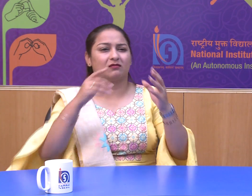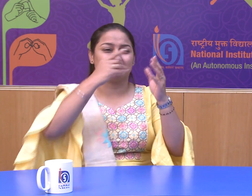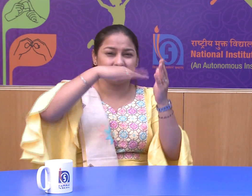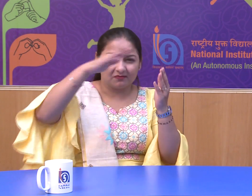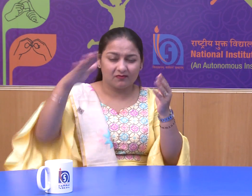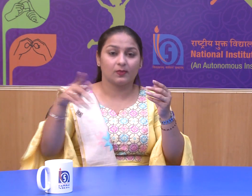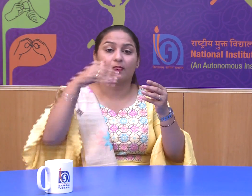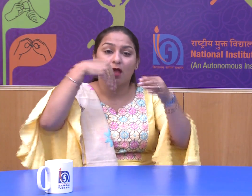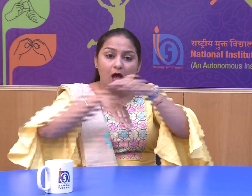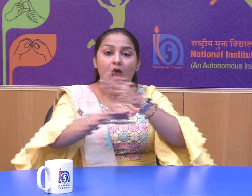Ellora caves